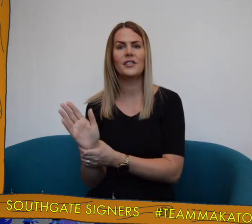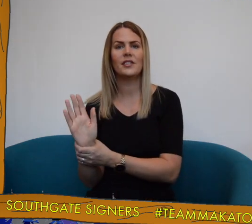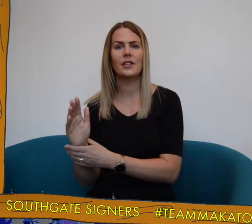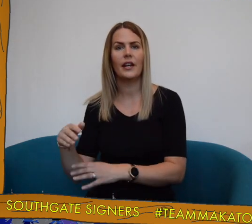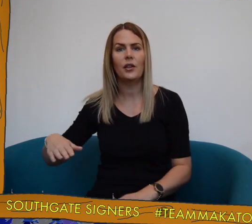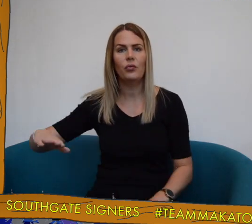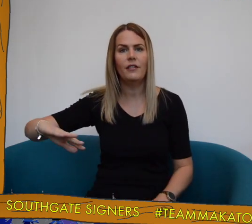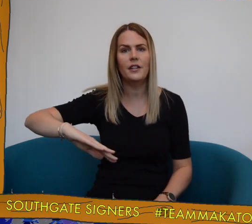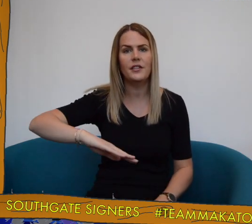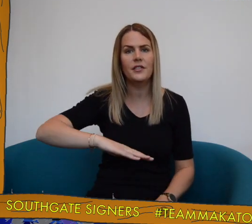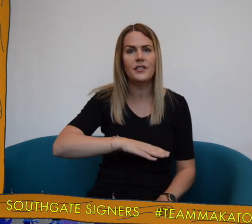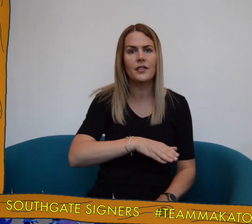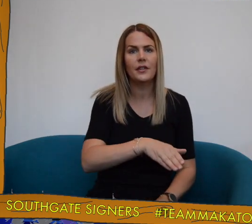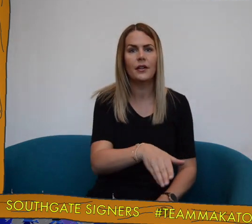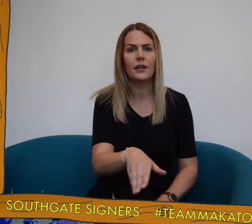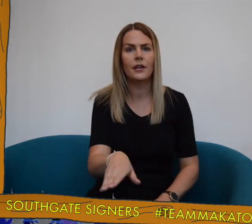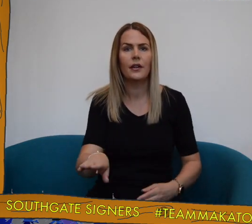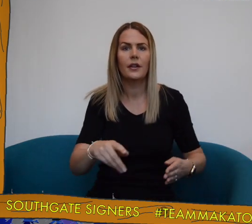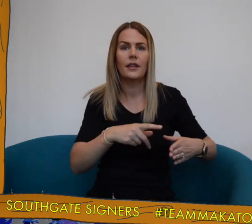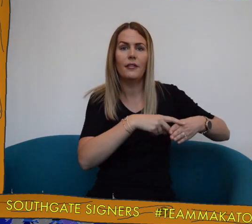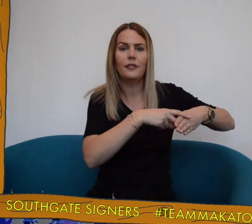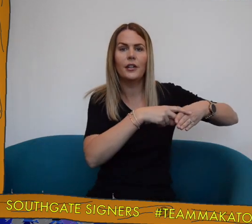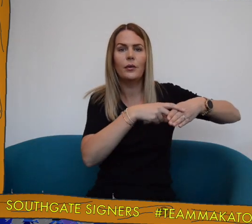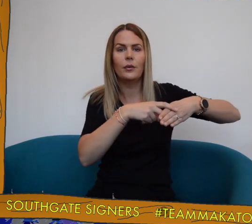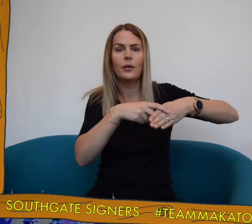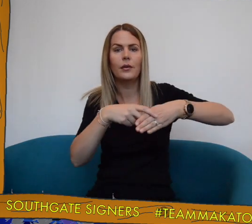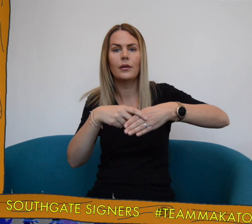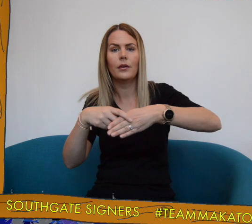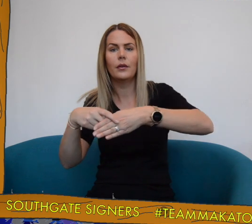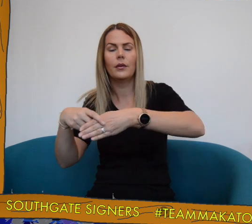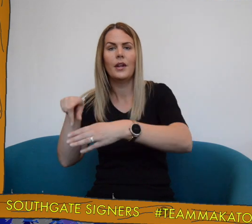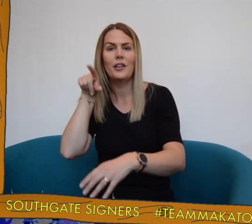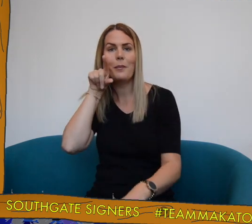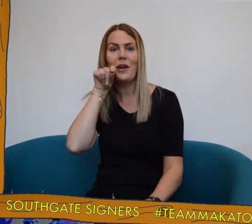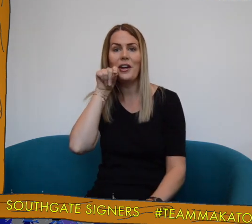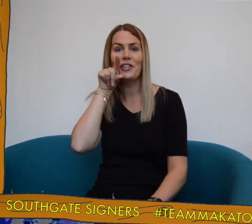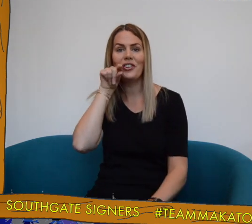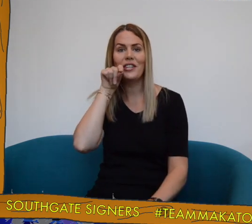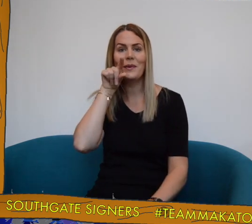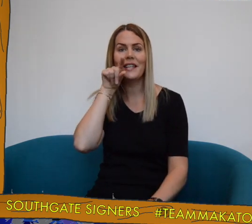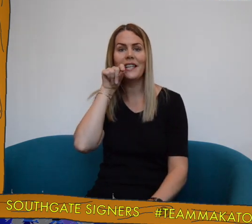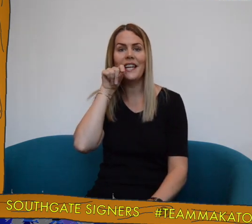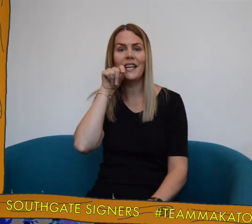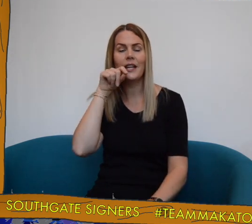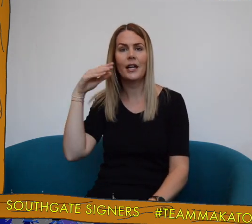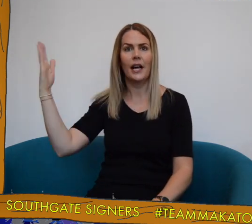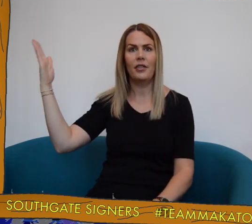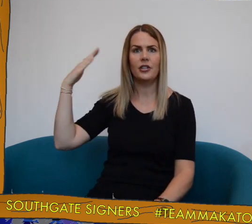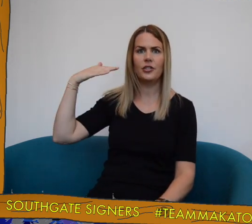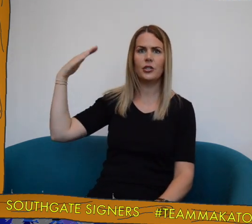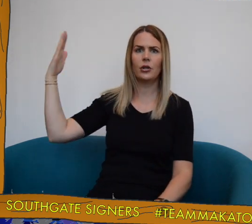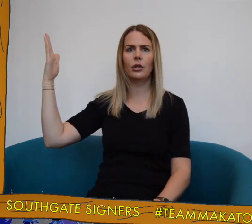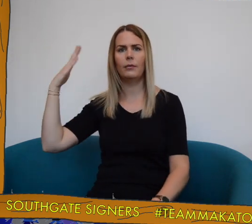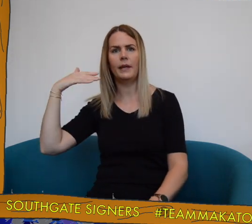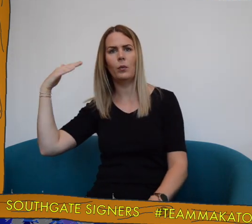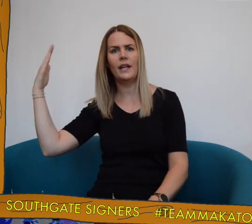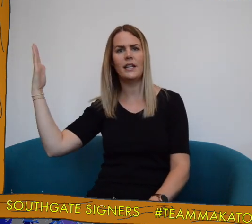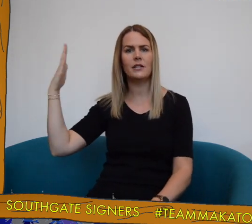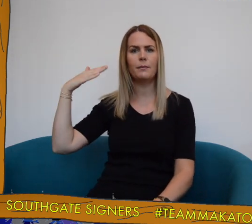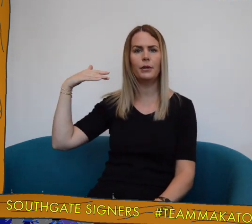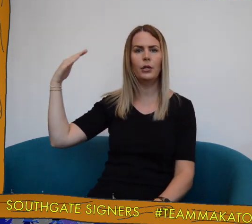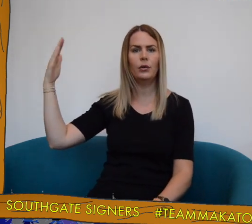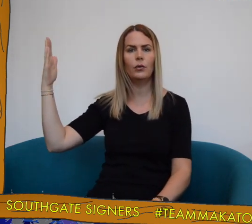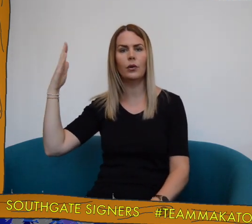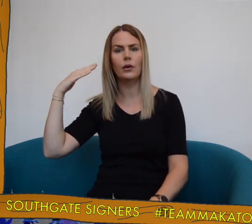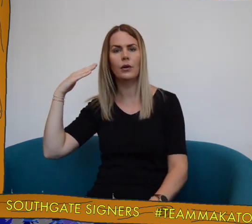reeds and the rivers they flew. The bird shrieked with glee and the stormy